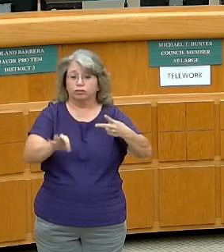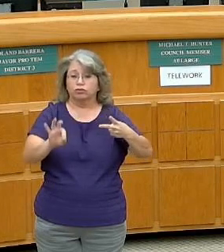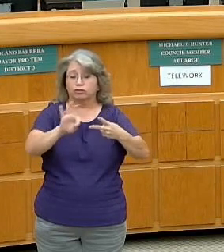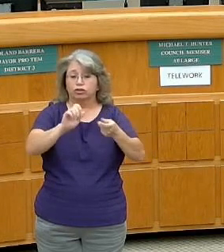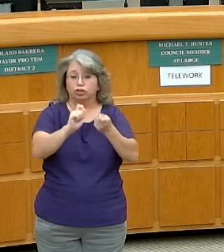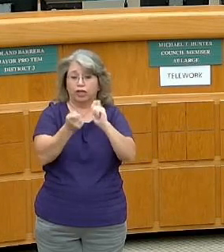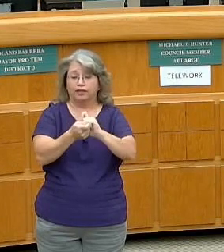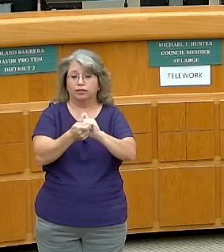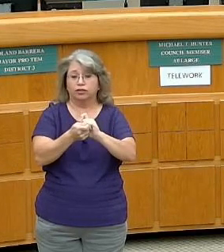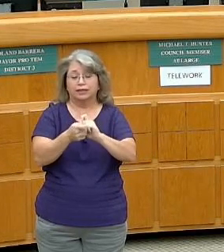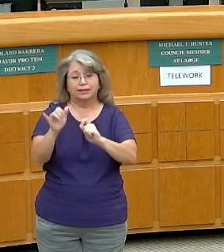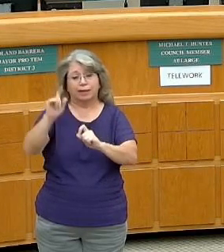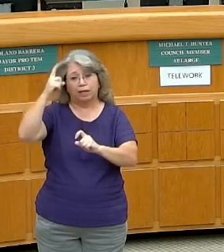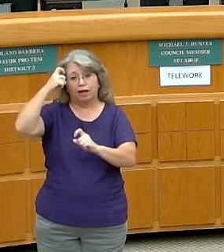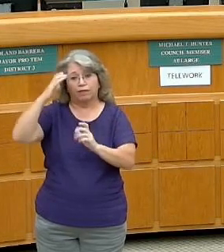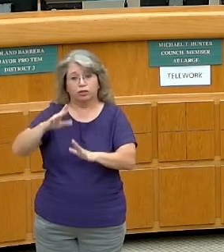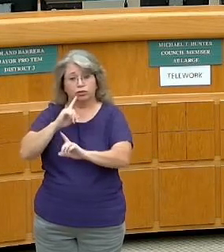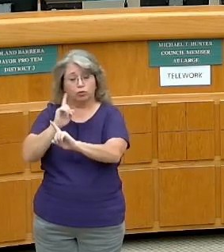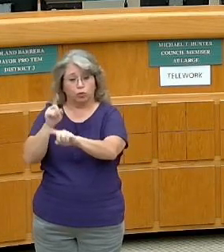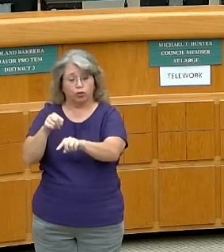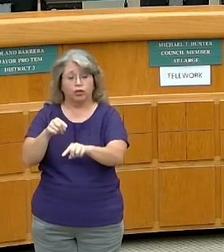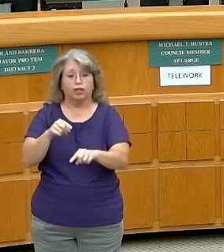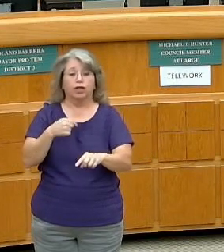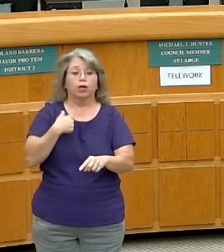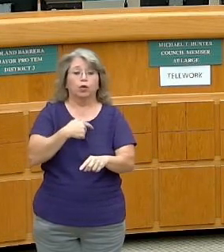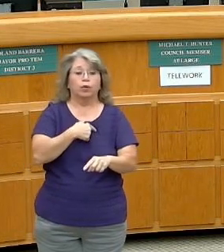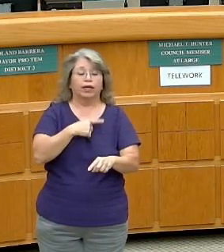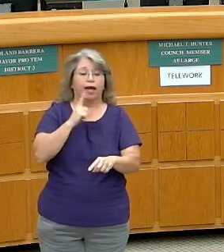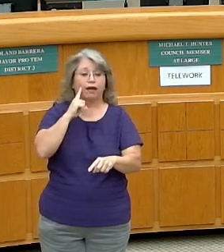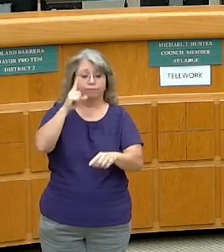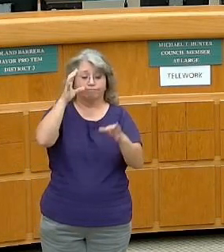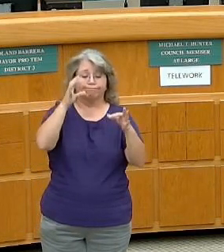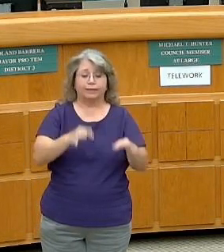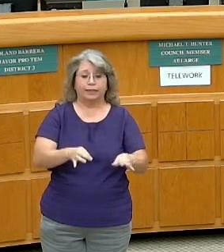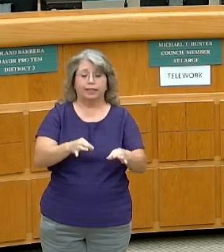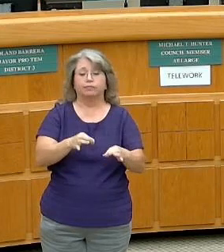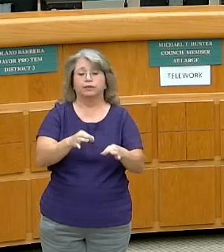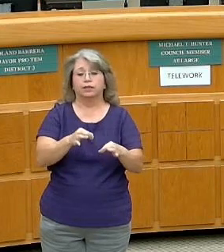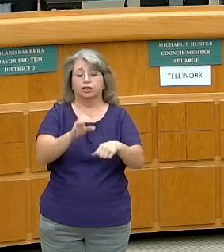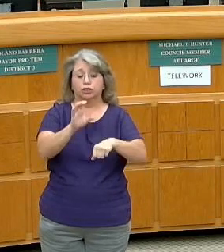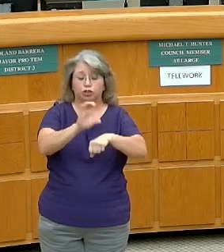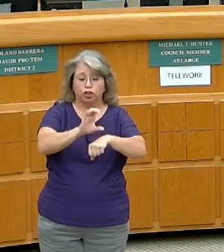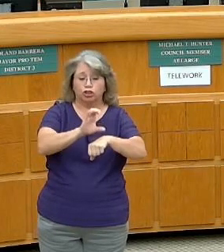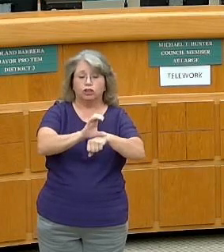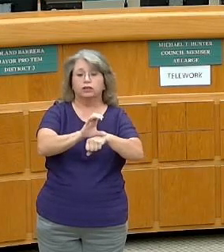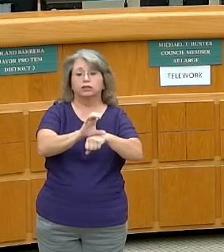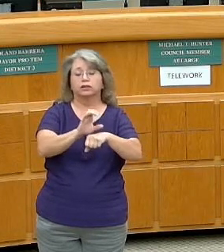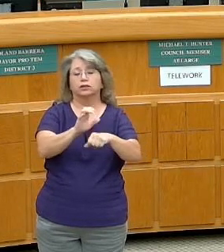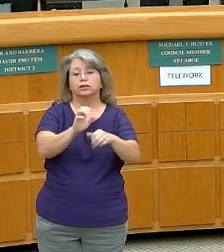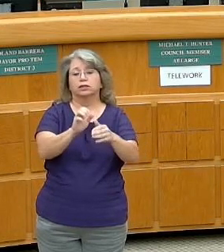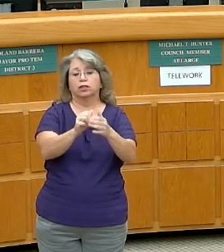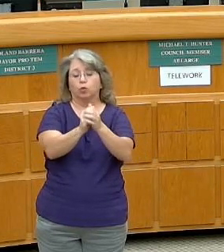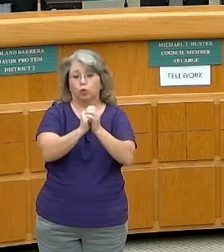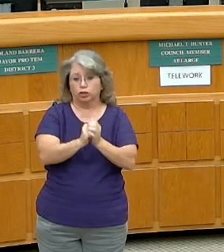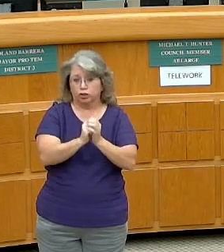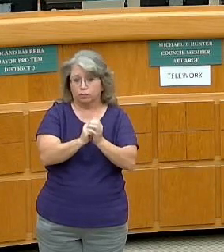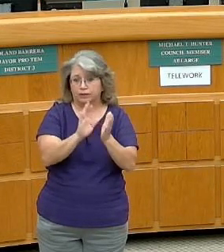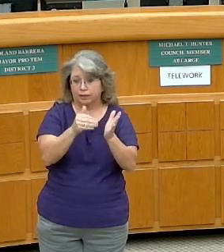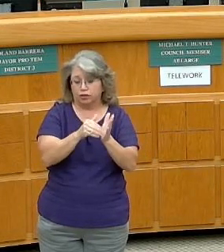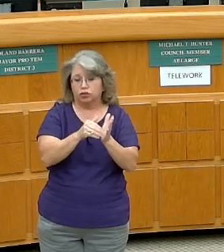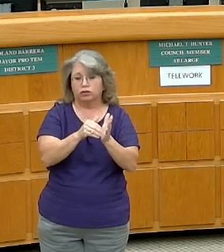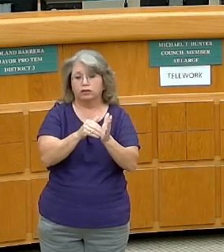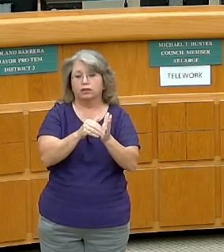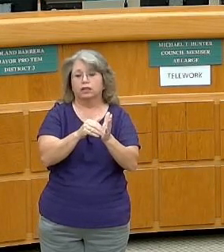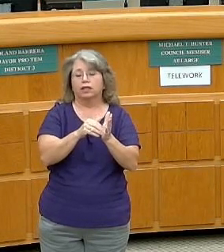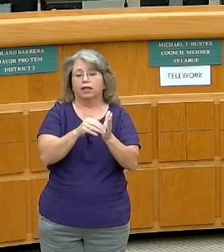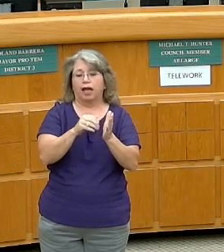deemed churches and religious institution worship services essential, and that is an exemption to